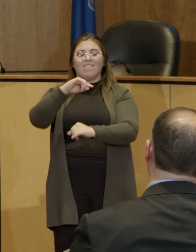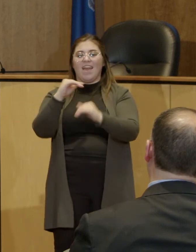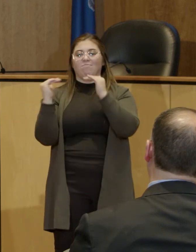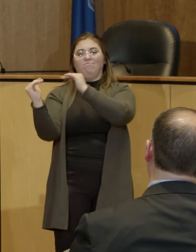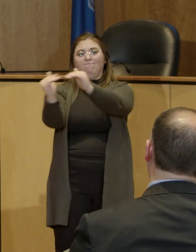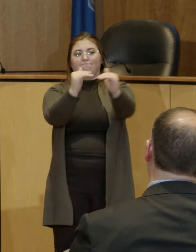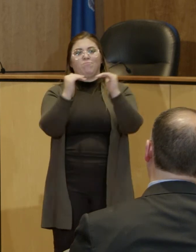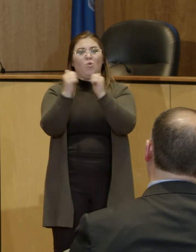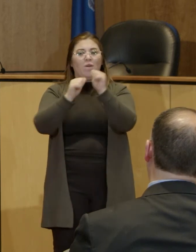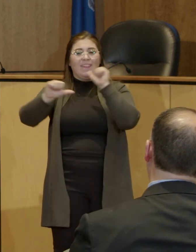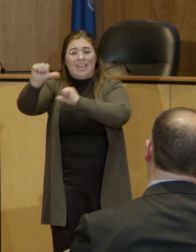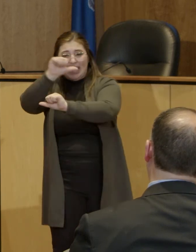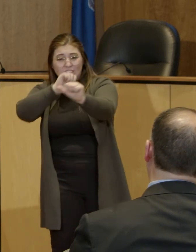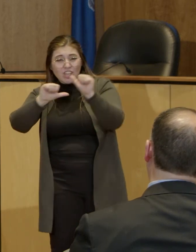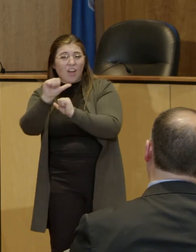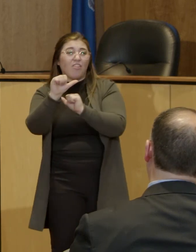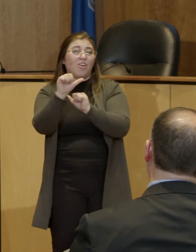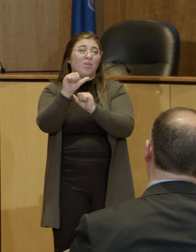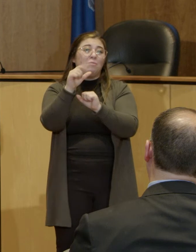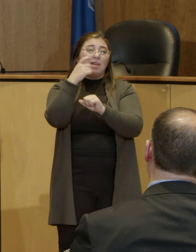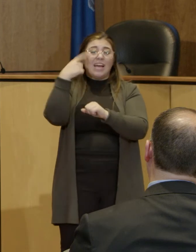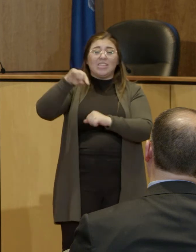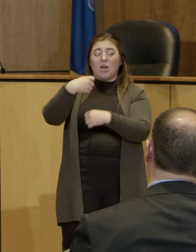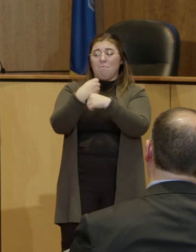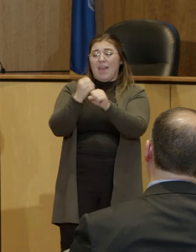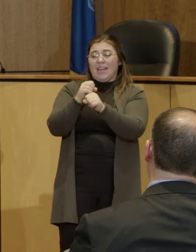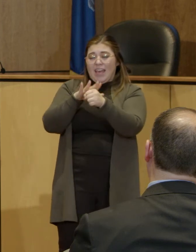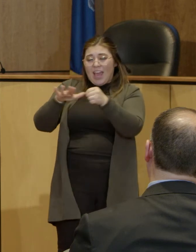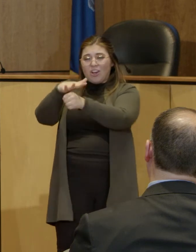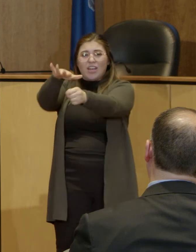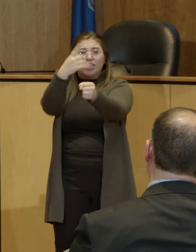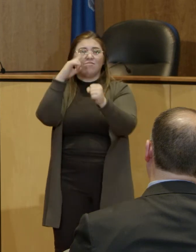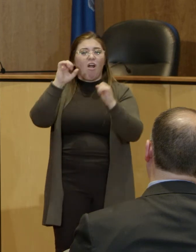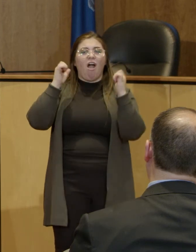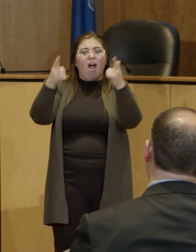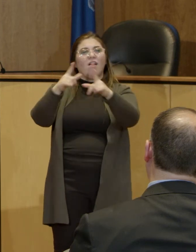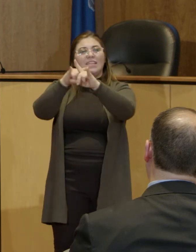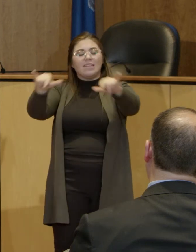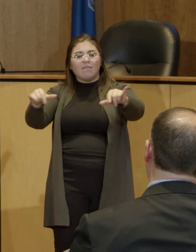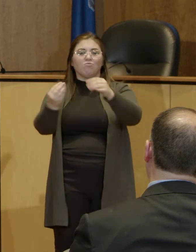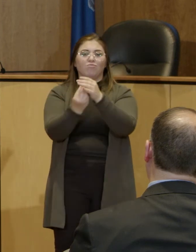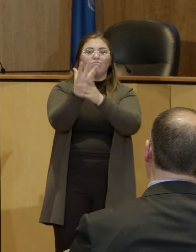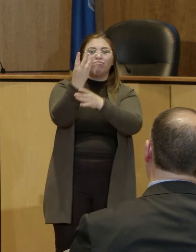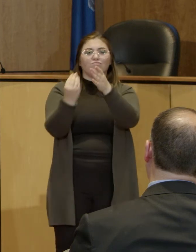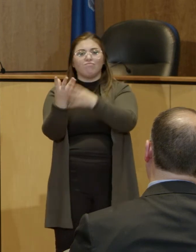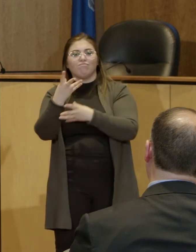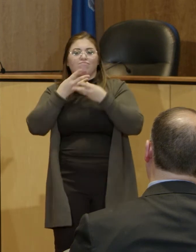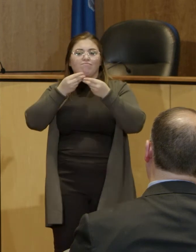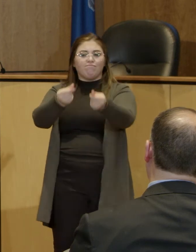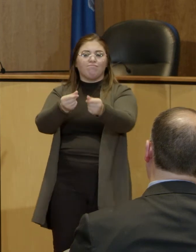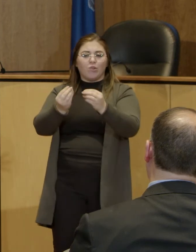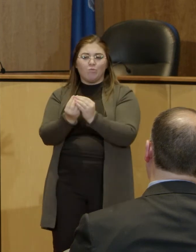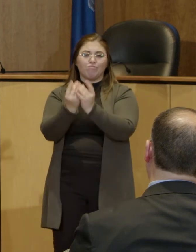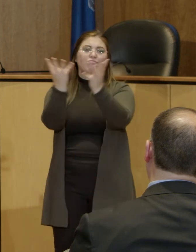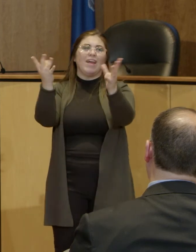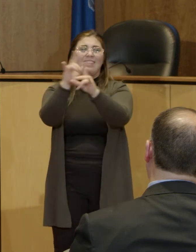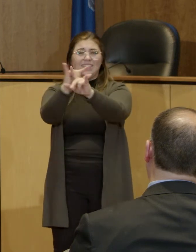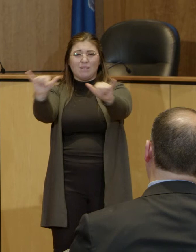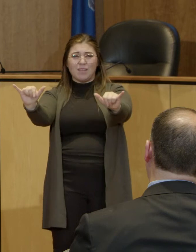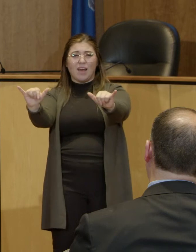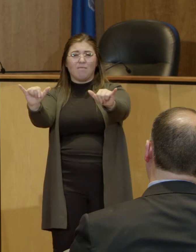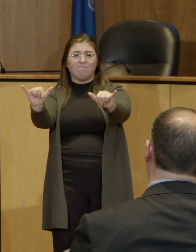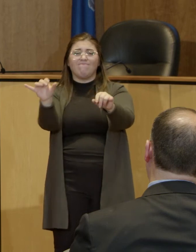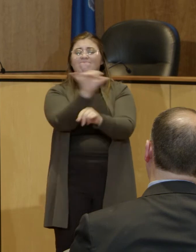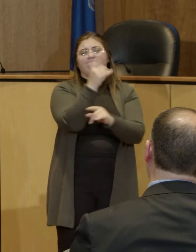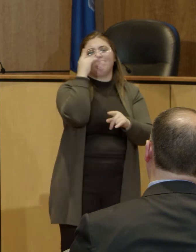full potential while also making space for others to be sufficiently nourished and prosperous at the